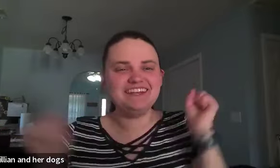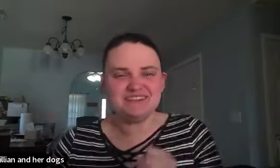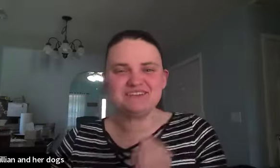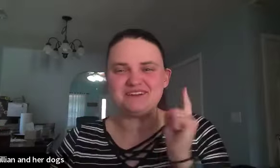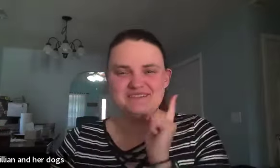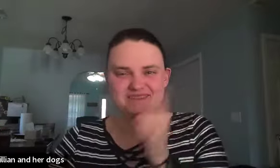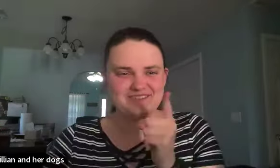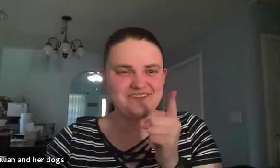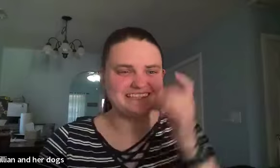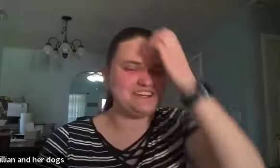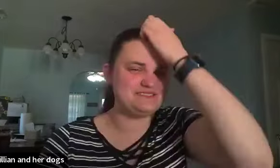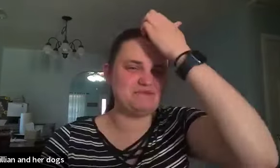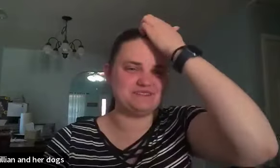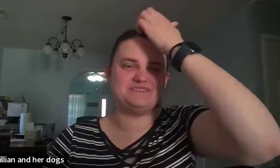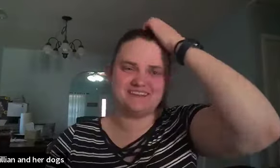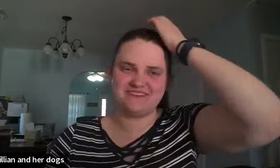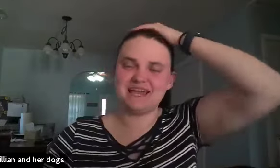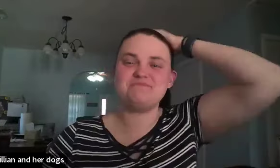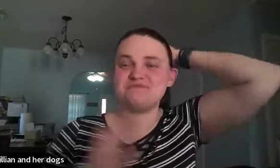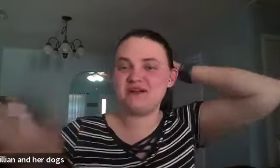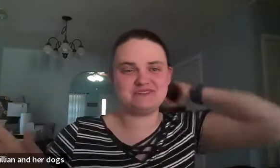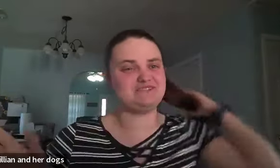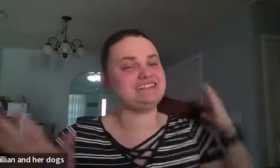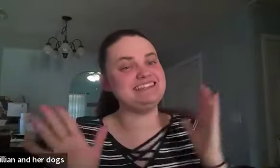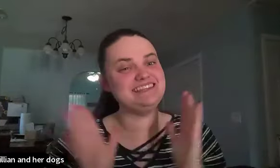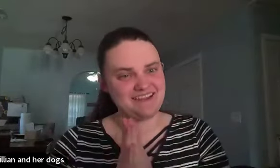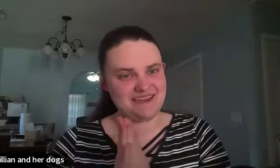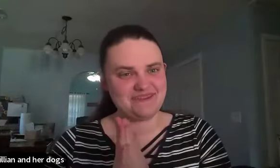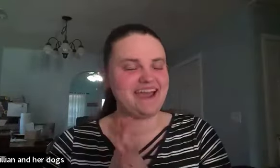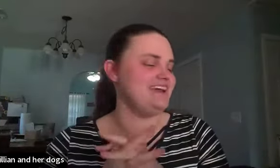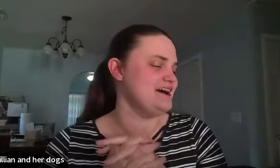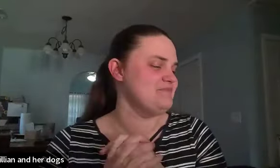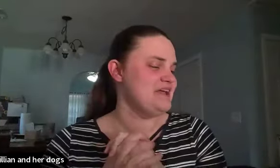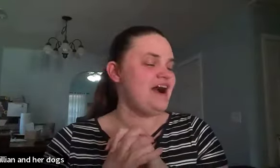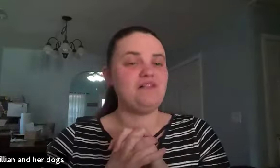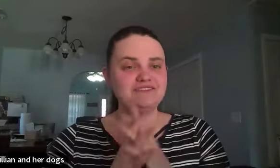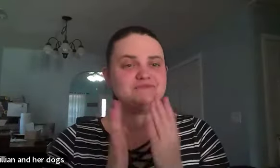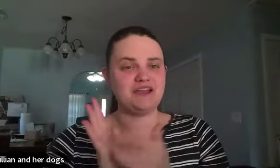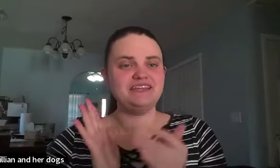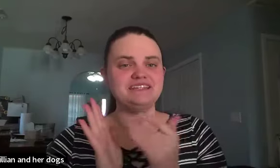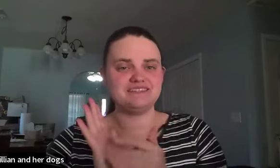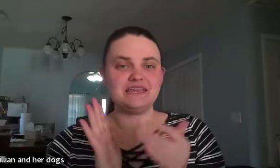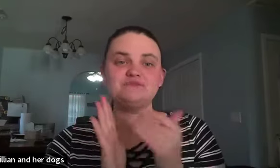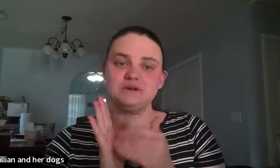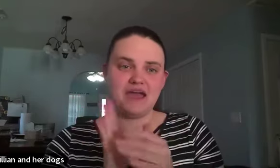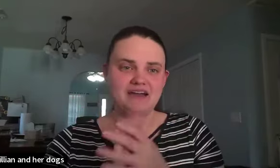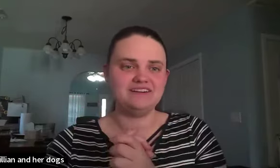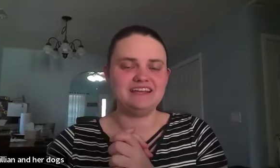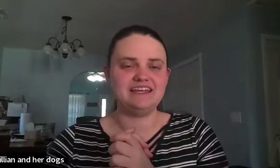I knew you were going to make a face. I knew someone was going to make a face. I promise you, it is not that bad. A lot of them kind of get to the same sort of pattern